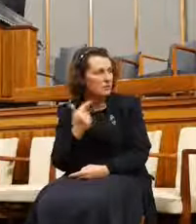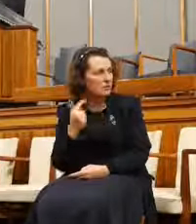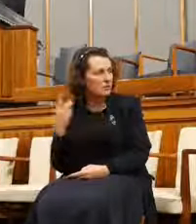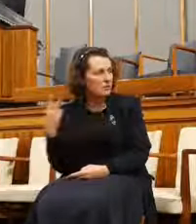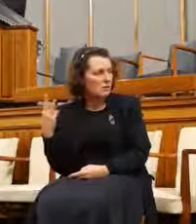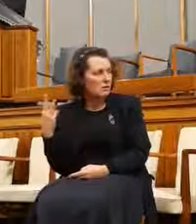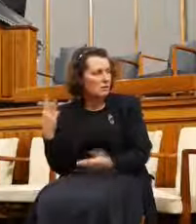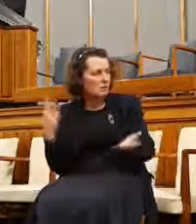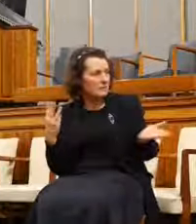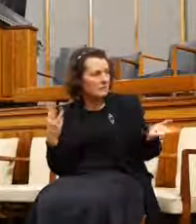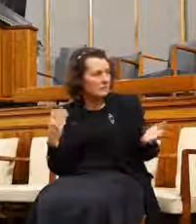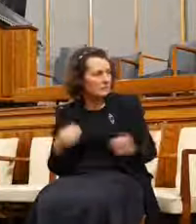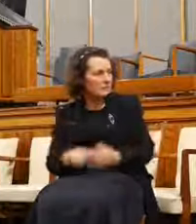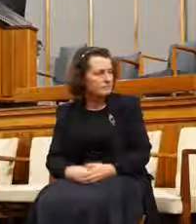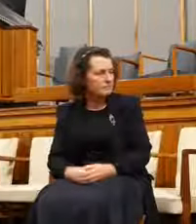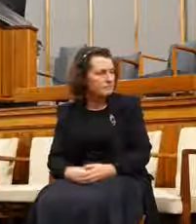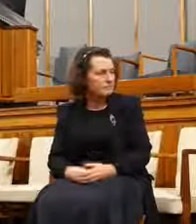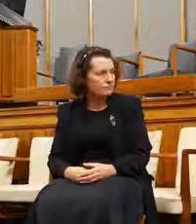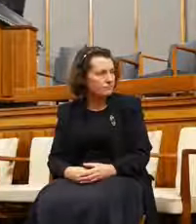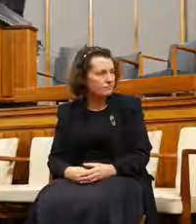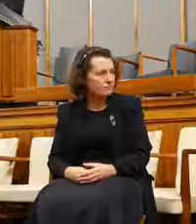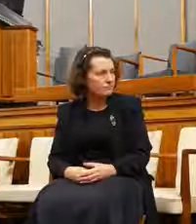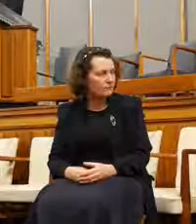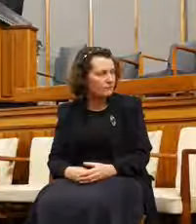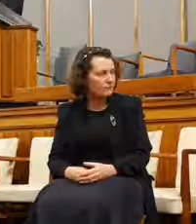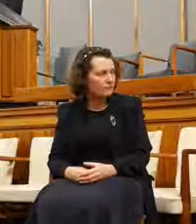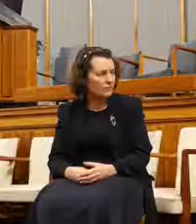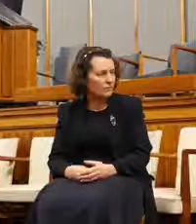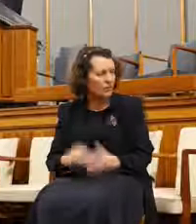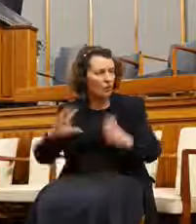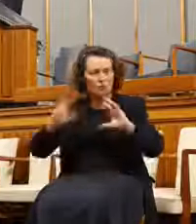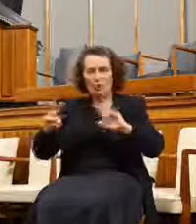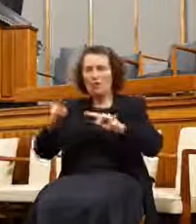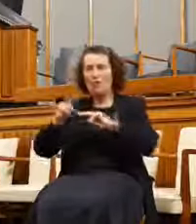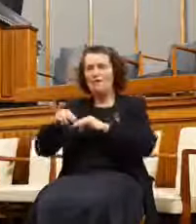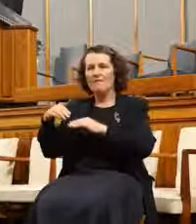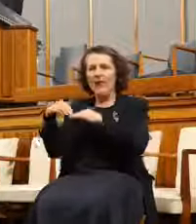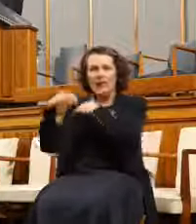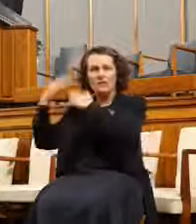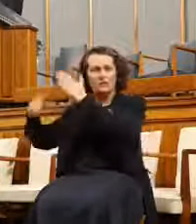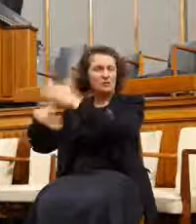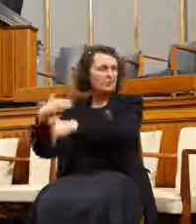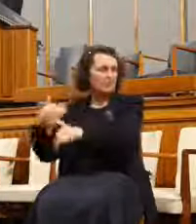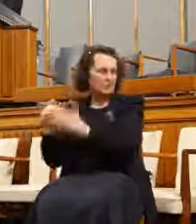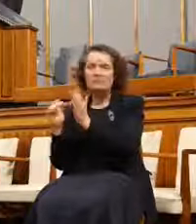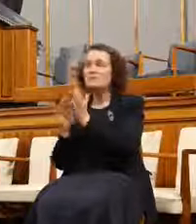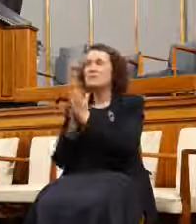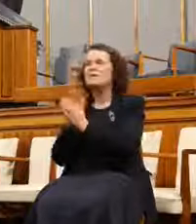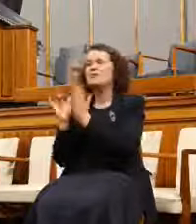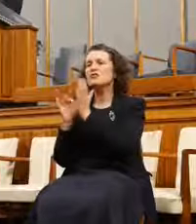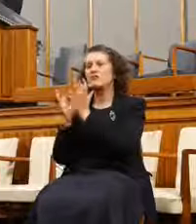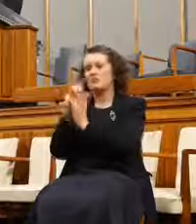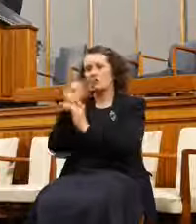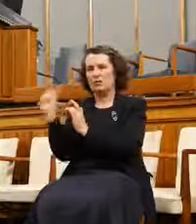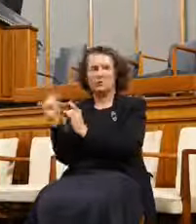373. Rock of ages, cleft for me, let me hide myself in thee.